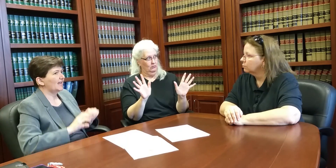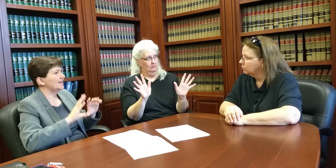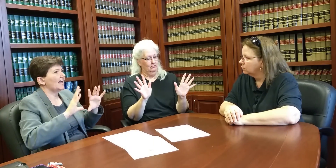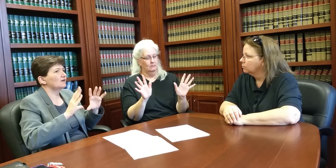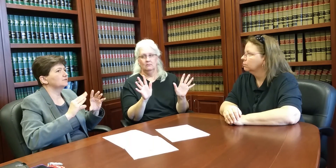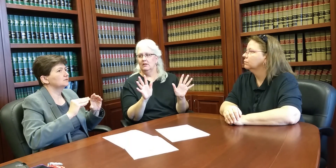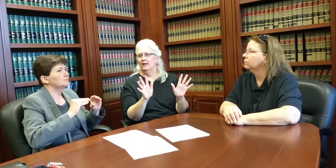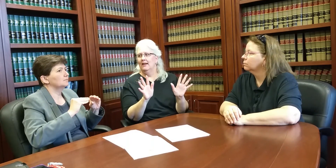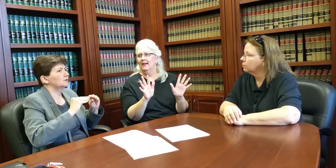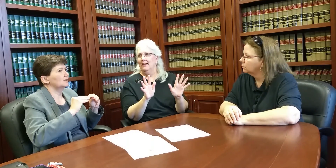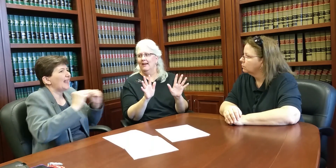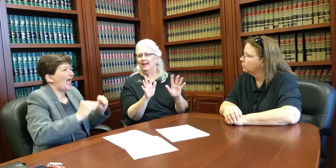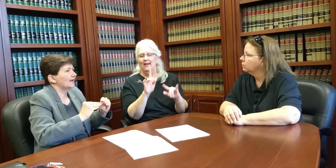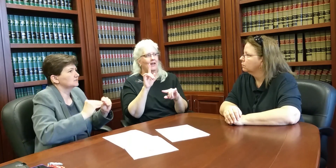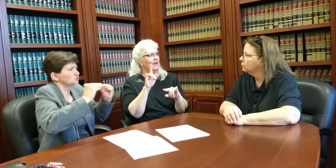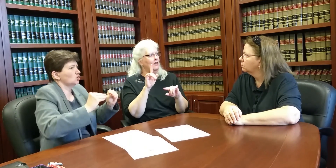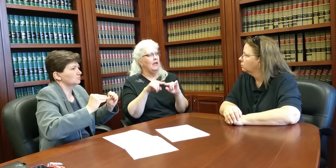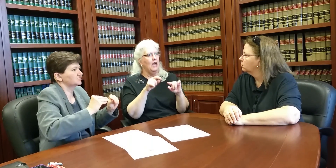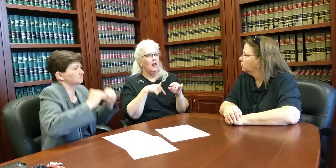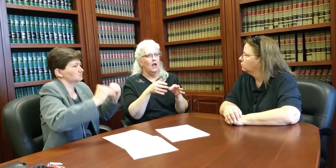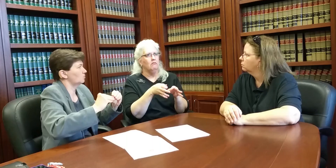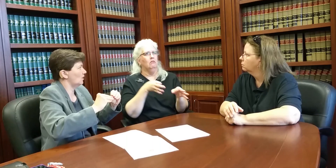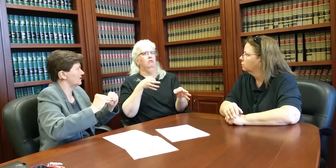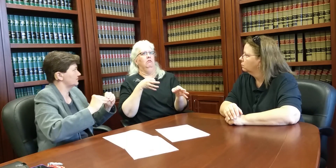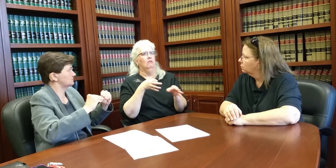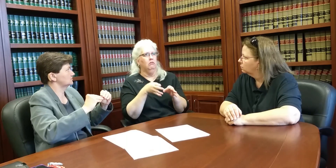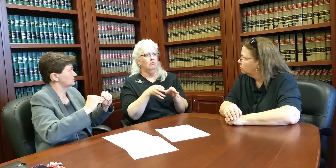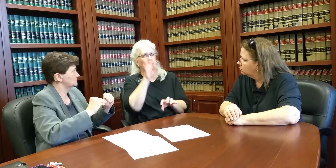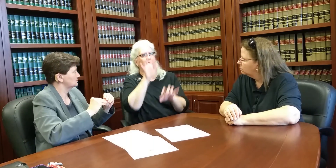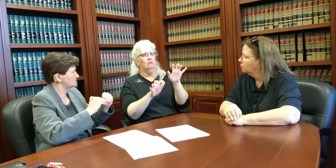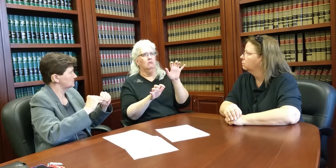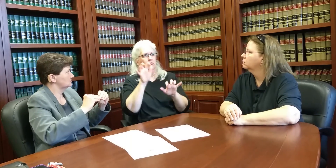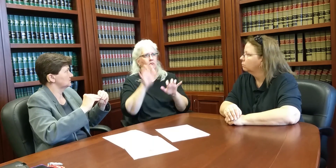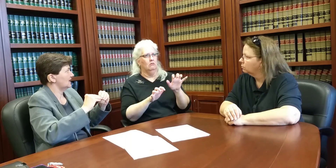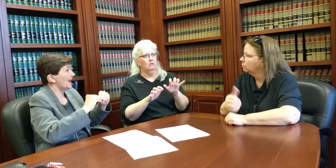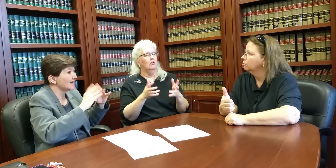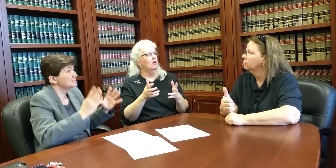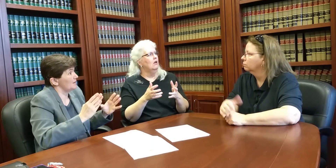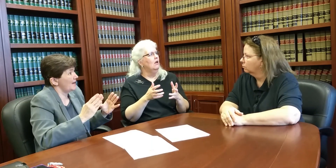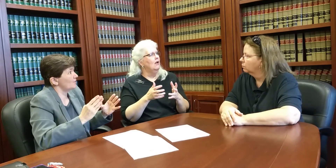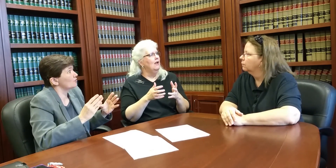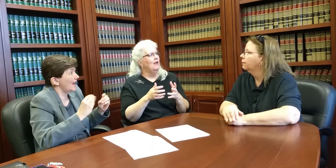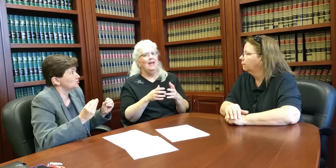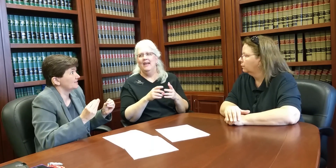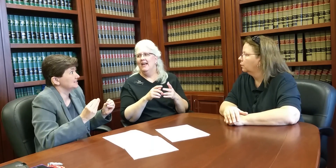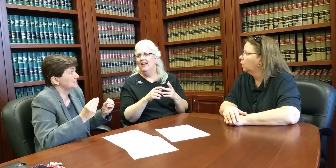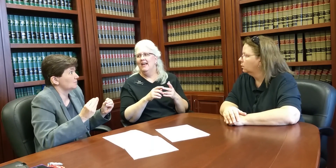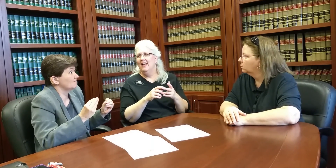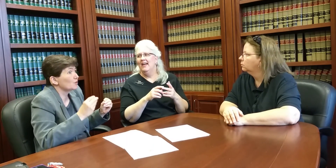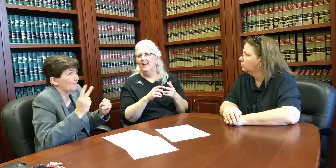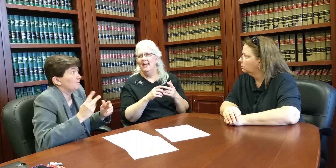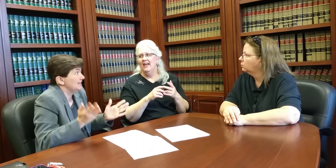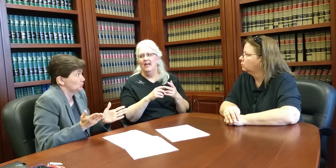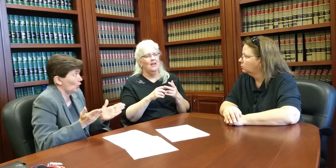Can't have lags, jumps, whatever. It has to be better actually than some of our VPs are.